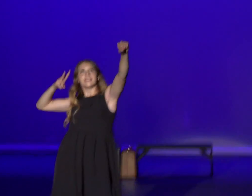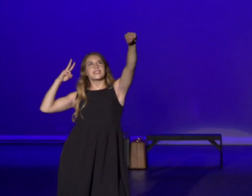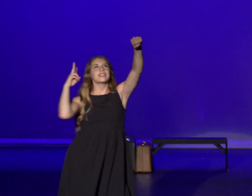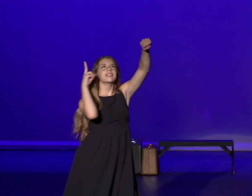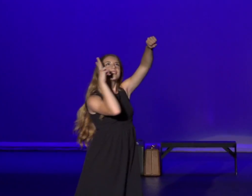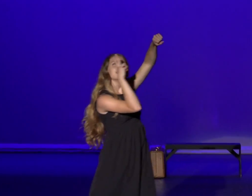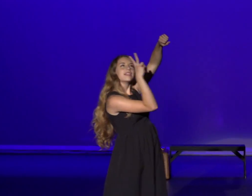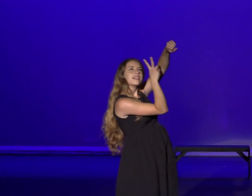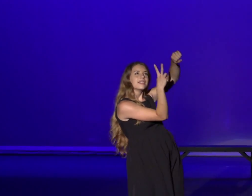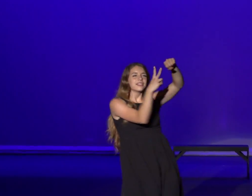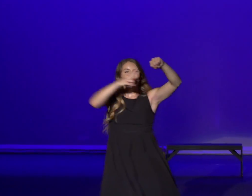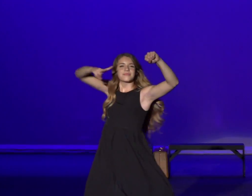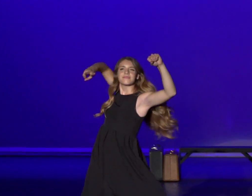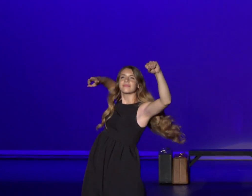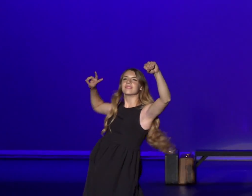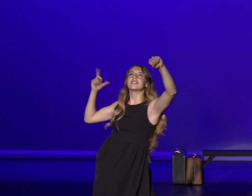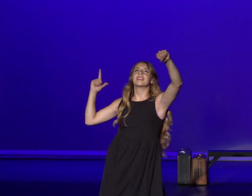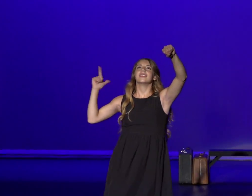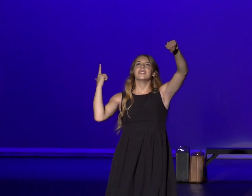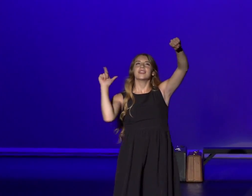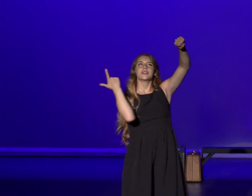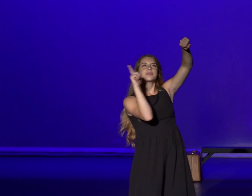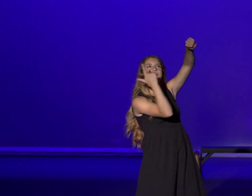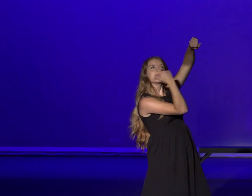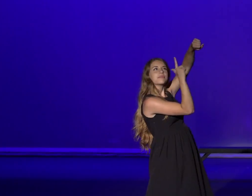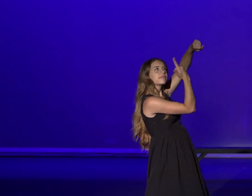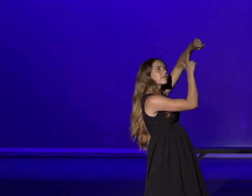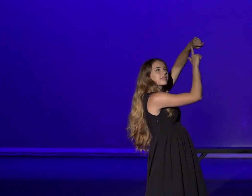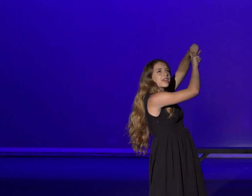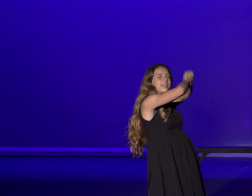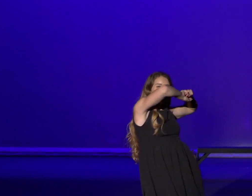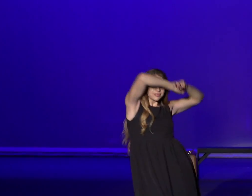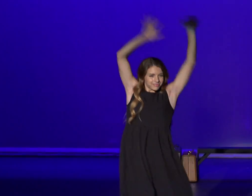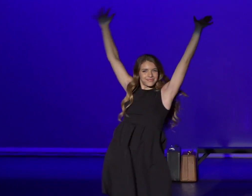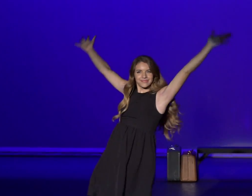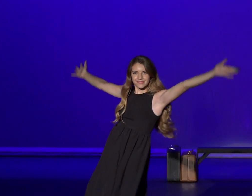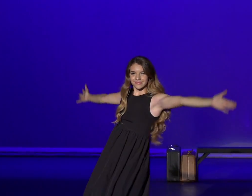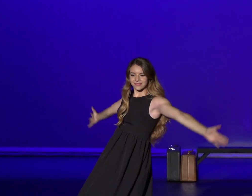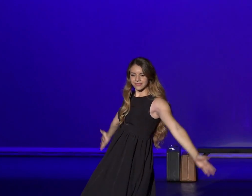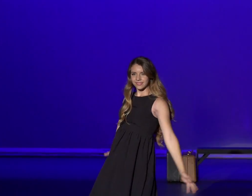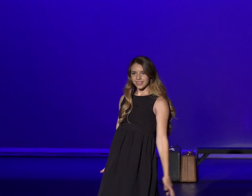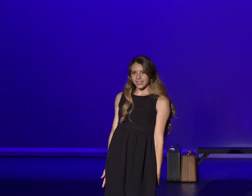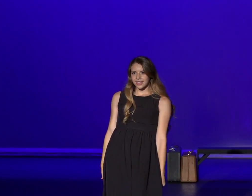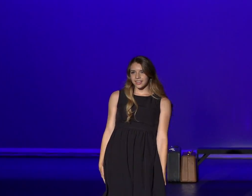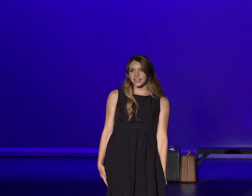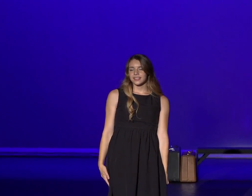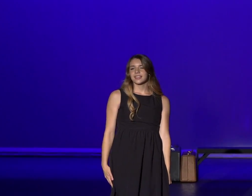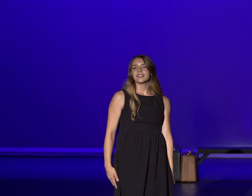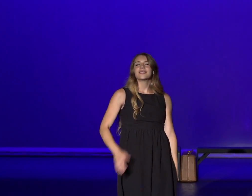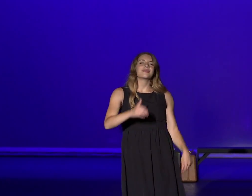the target and wham One shot, one gunshot and bam! Hey, Mr.